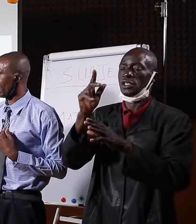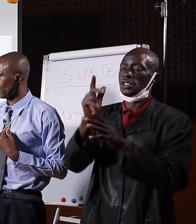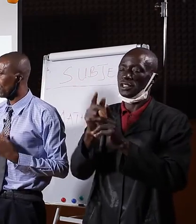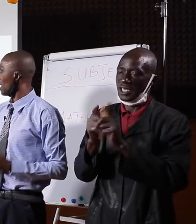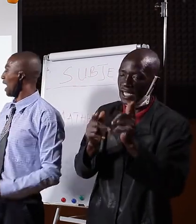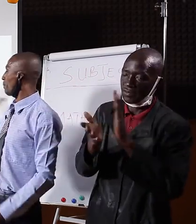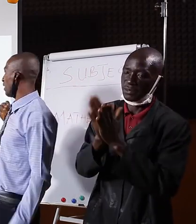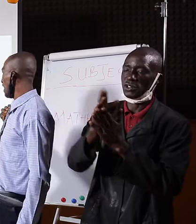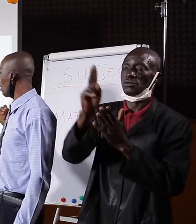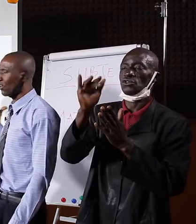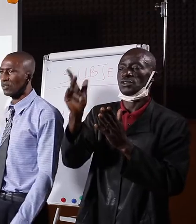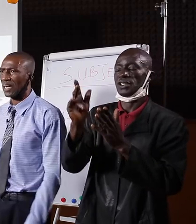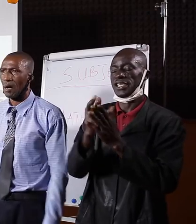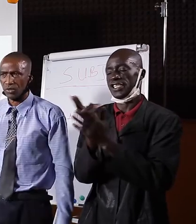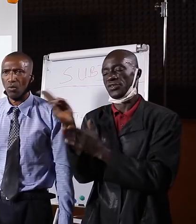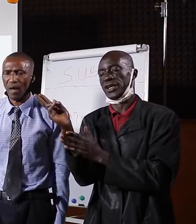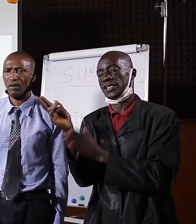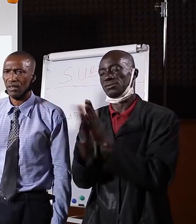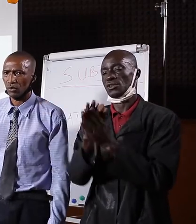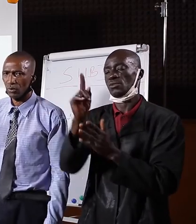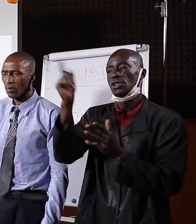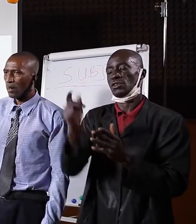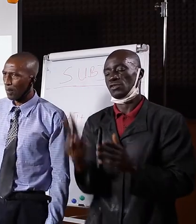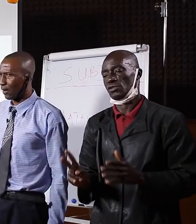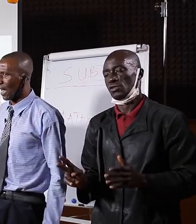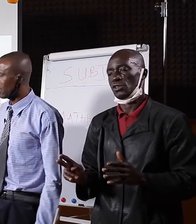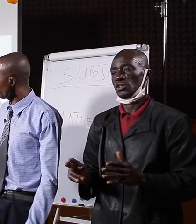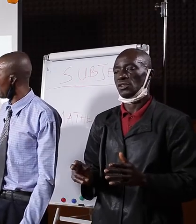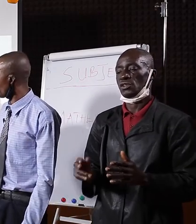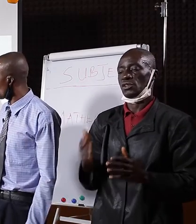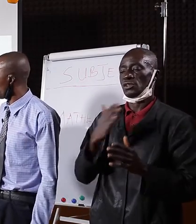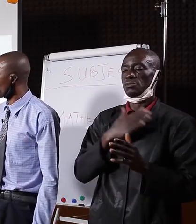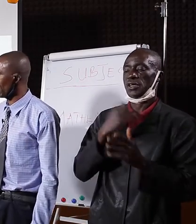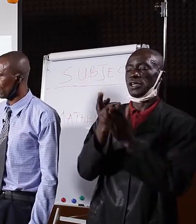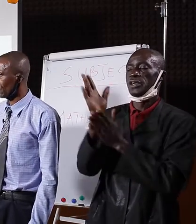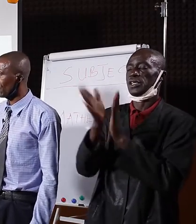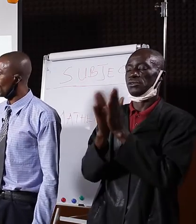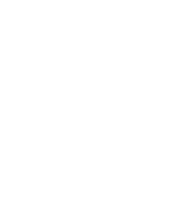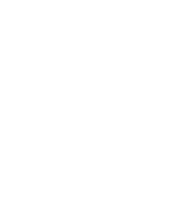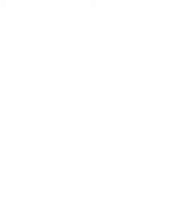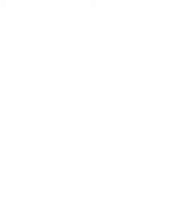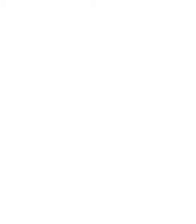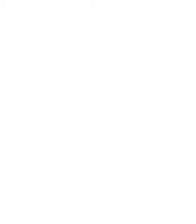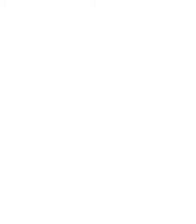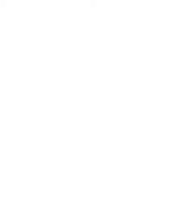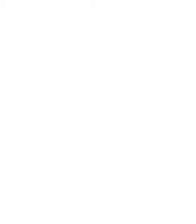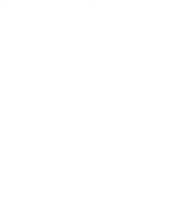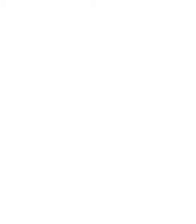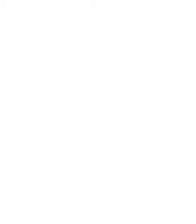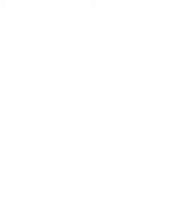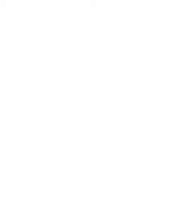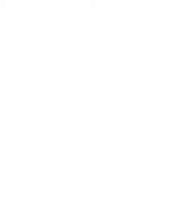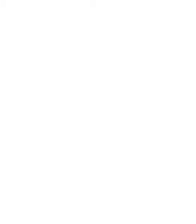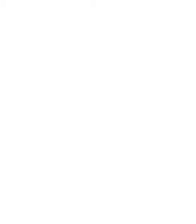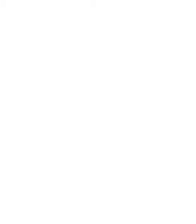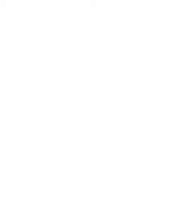2y over 2. And my right, of course, becomes 1 over 2. My right becomes 1 over 2. 2 divided by 2, the